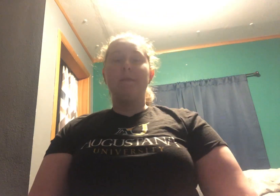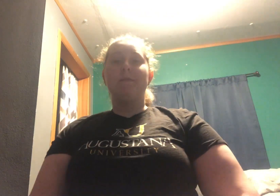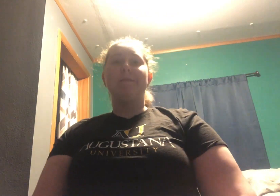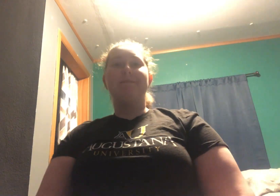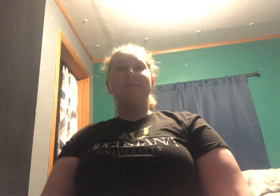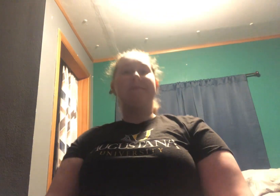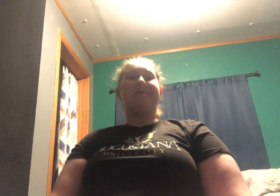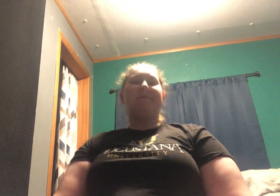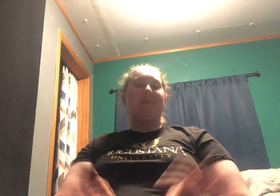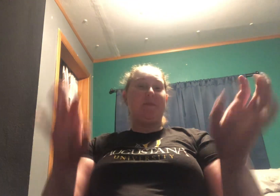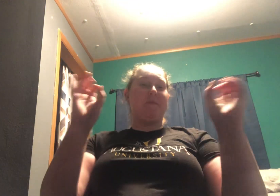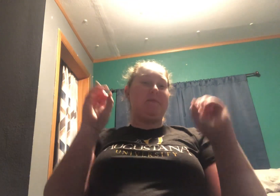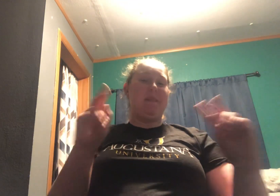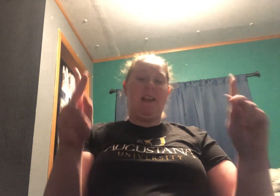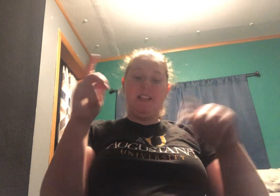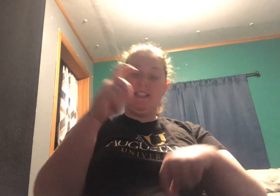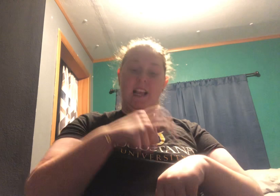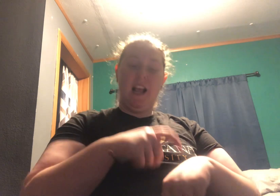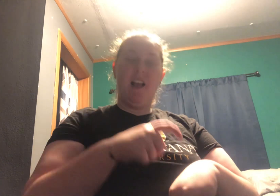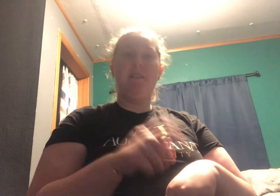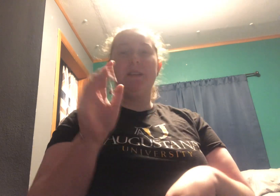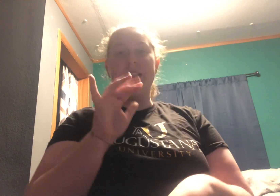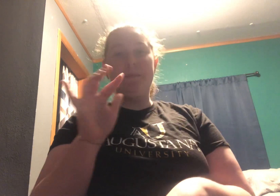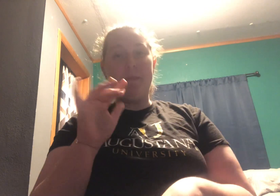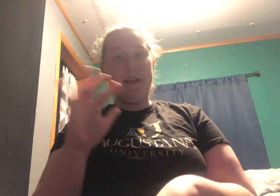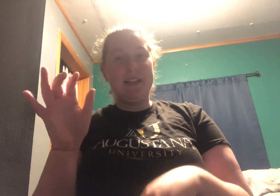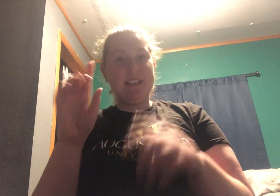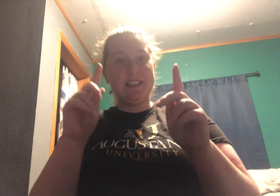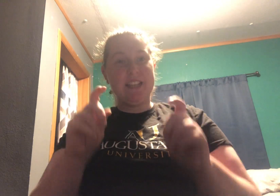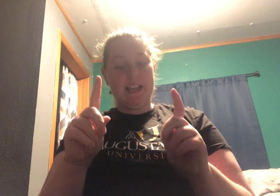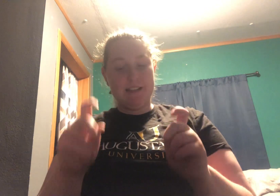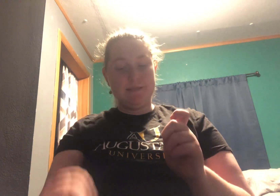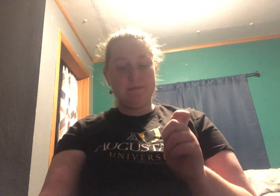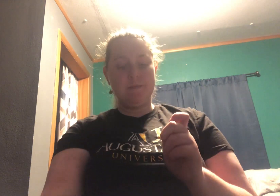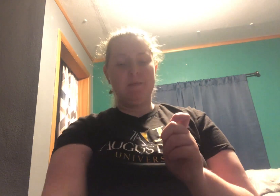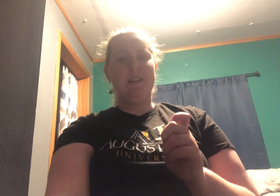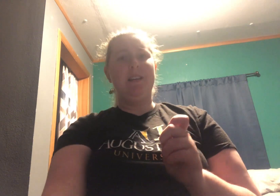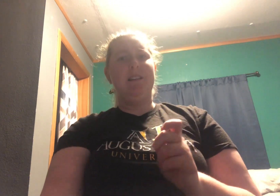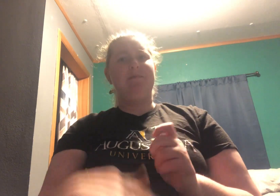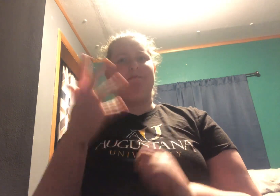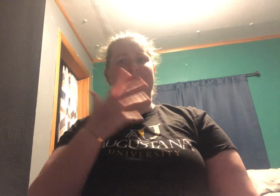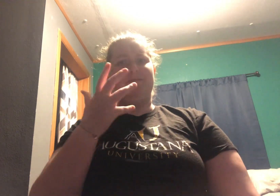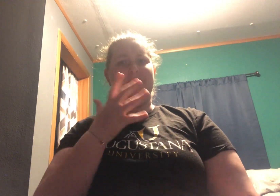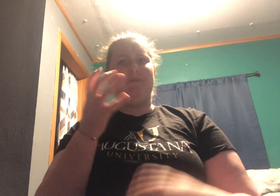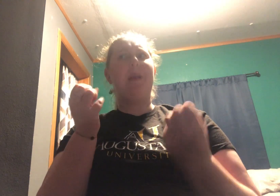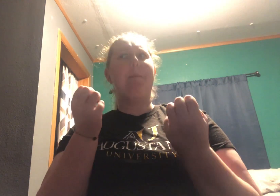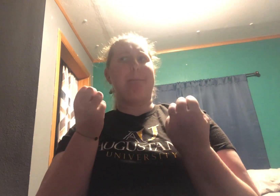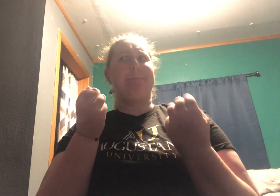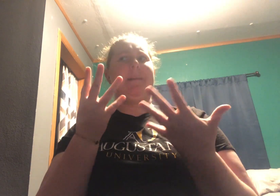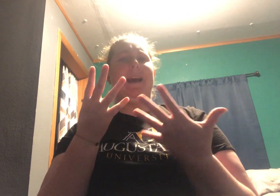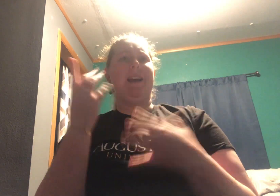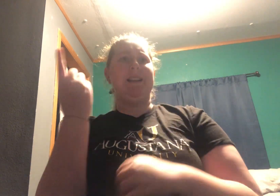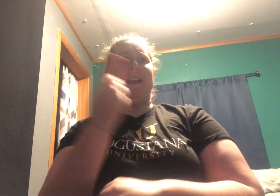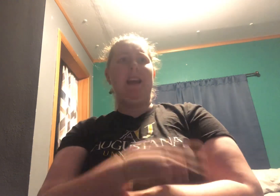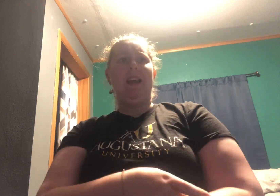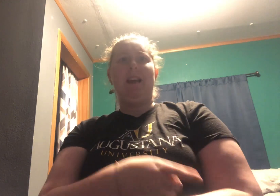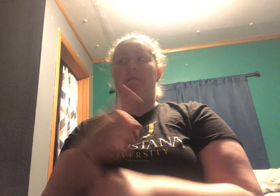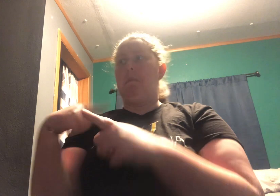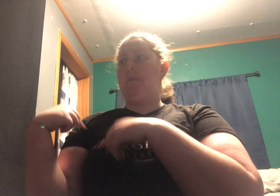right, time for a spelling test. Wow, it's been a while since we had a spelling test, isn't it? I can't remember the last